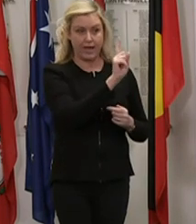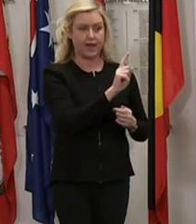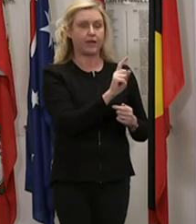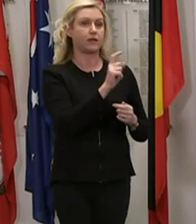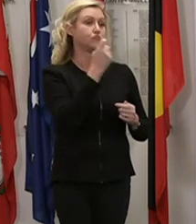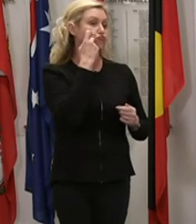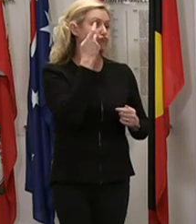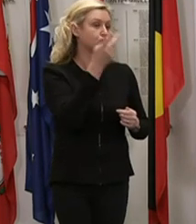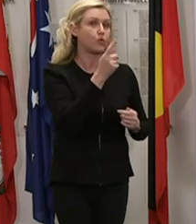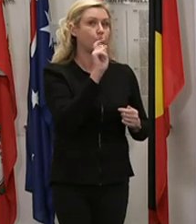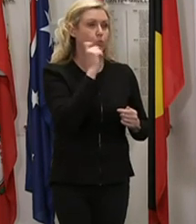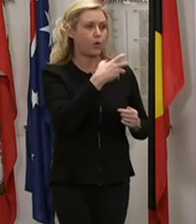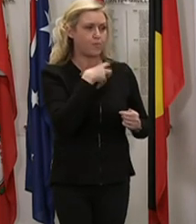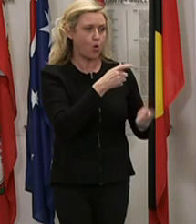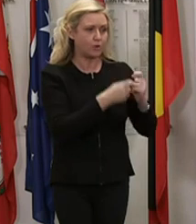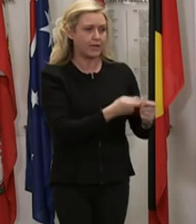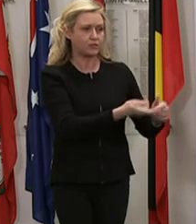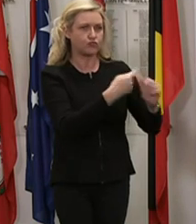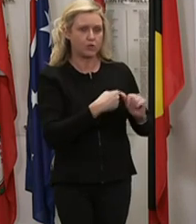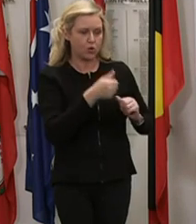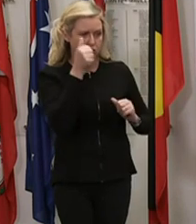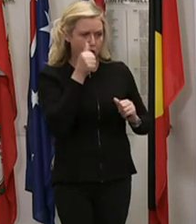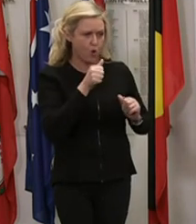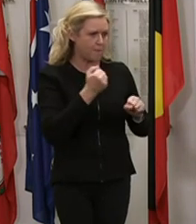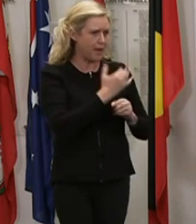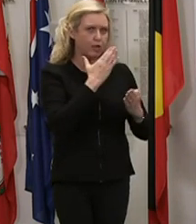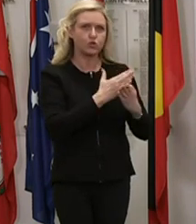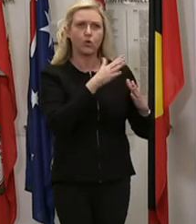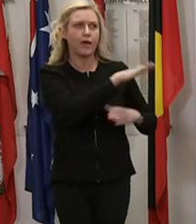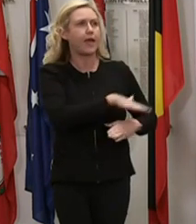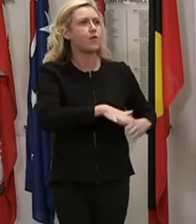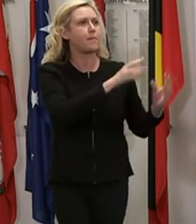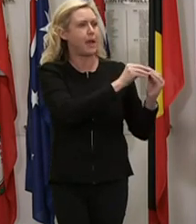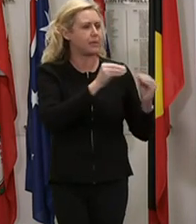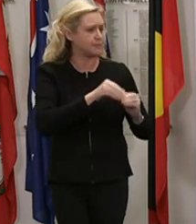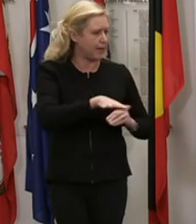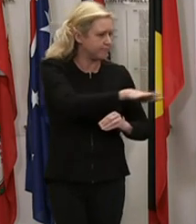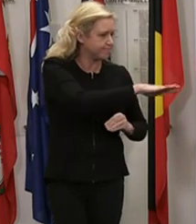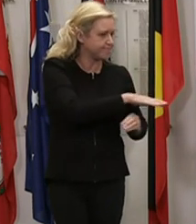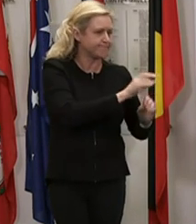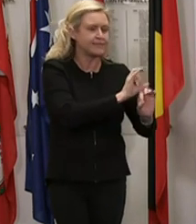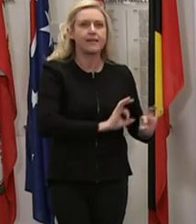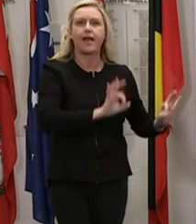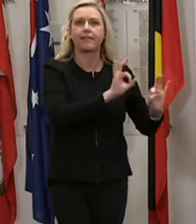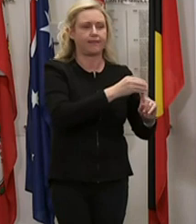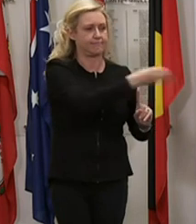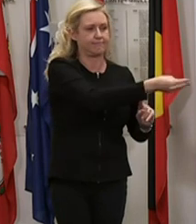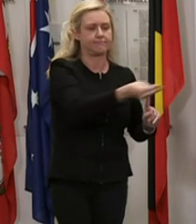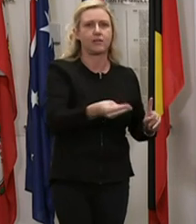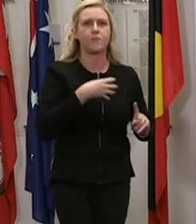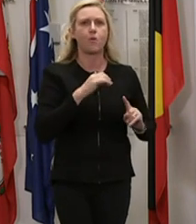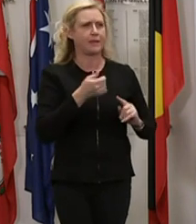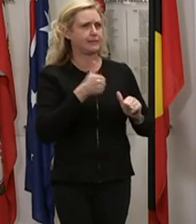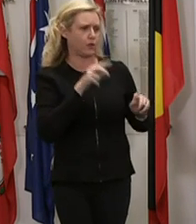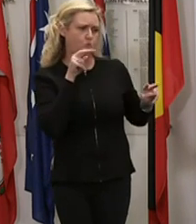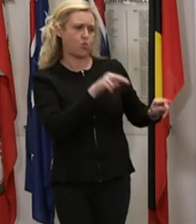coming days, and that will give me a high degree of assurance that the Batemans Bay community, we don't have community transmission, but we all are very watchful